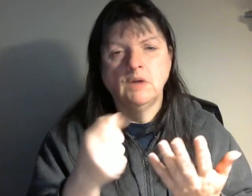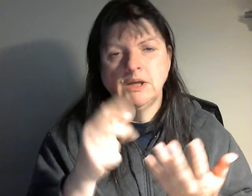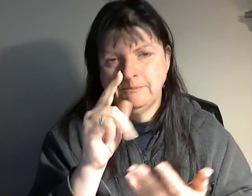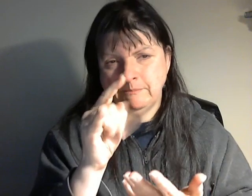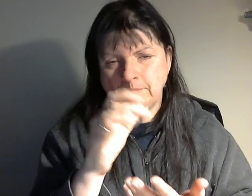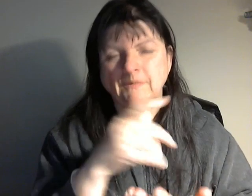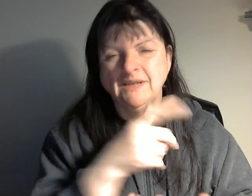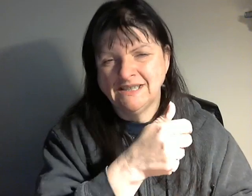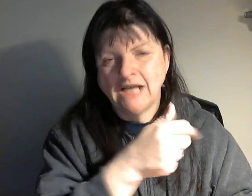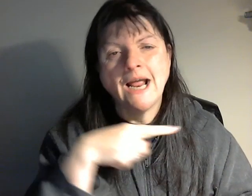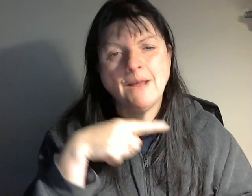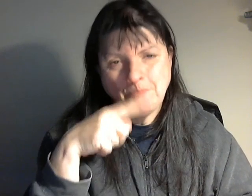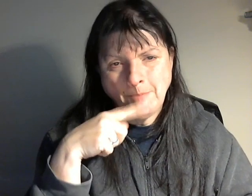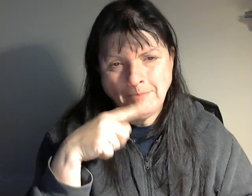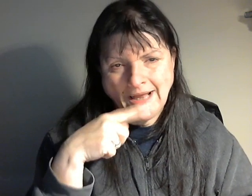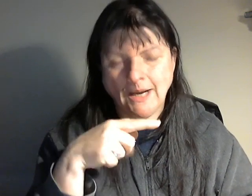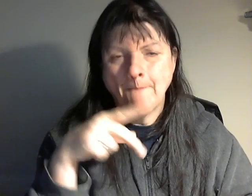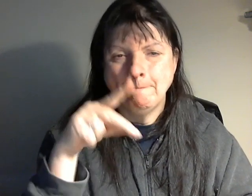some thoughts and justice, touching.